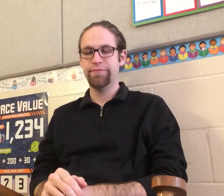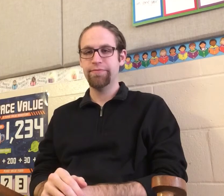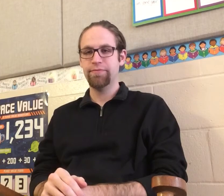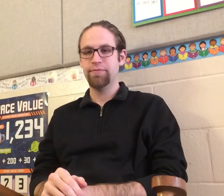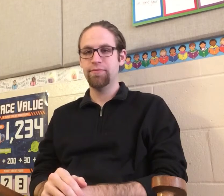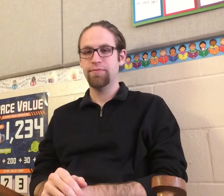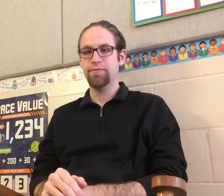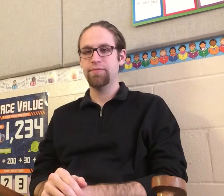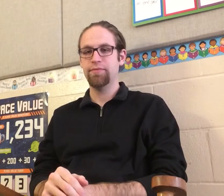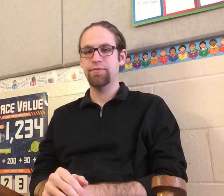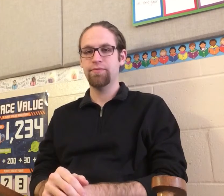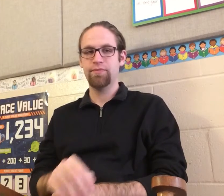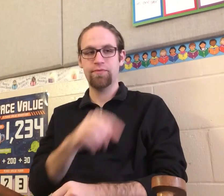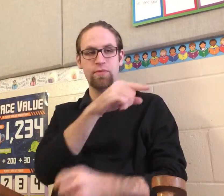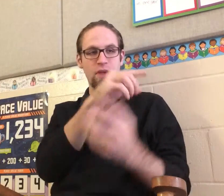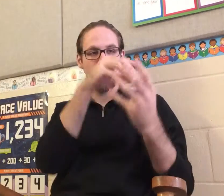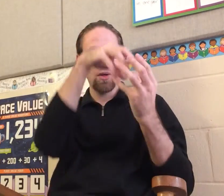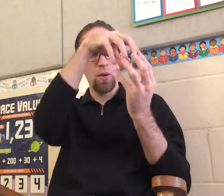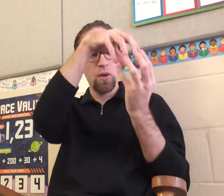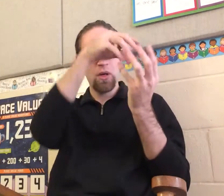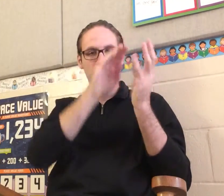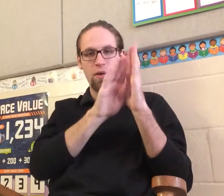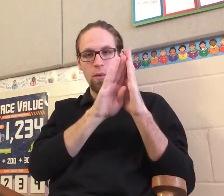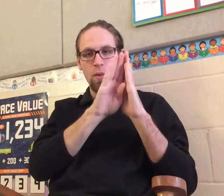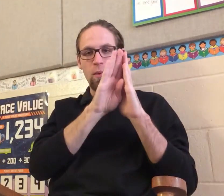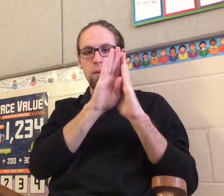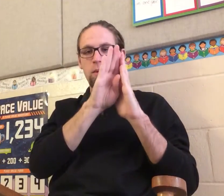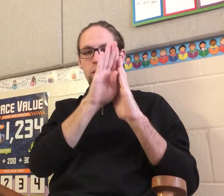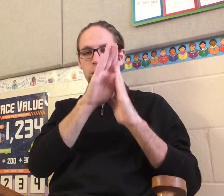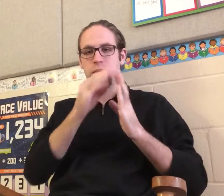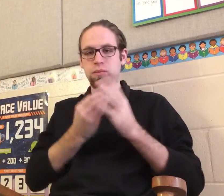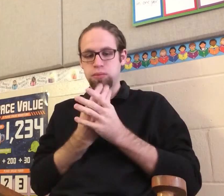As the embryo develops and grows into a chick, it uses this oxygen.